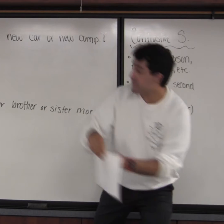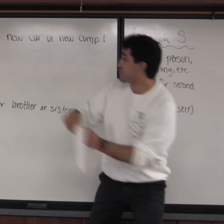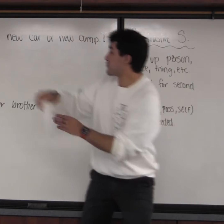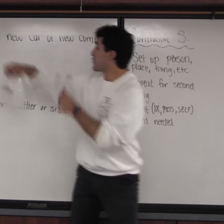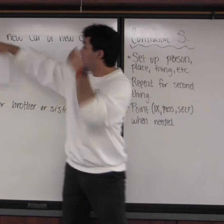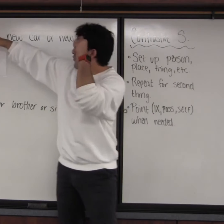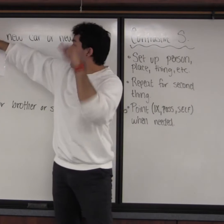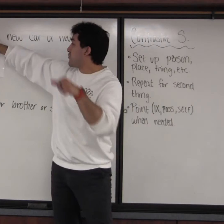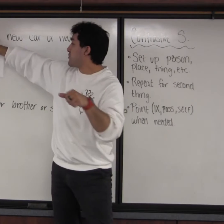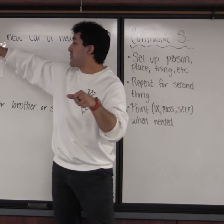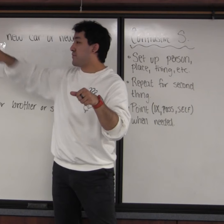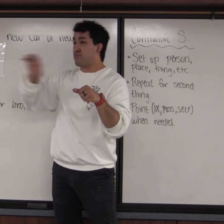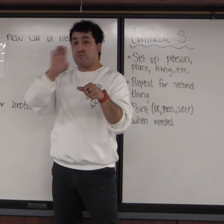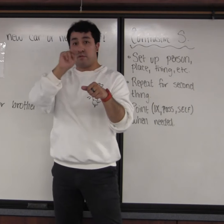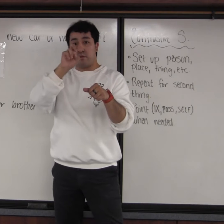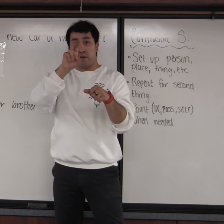So we have a car that's new,